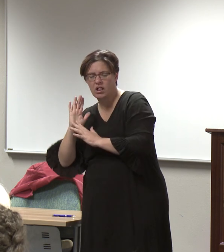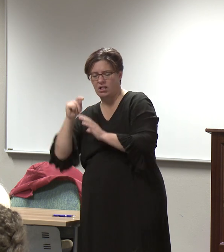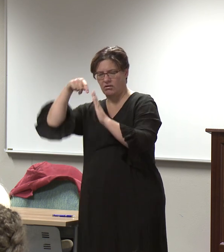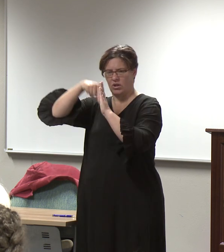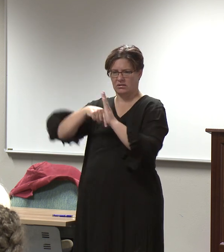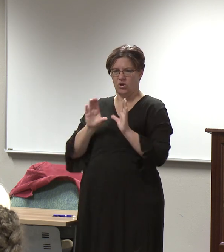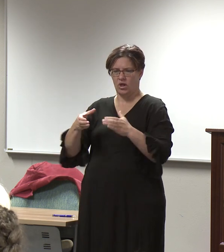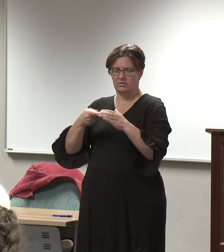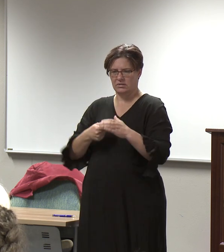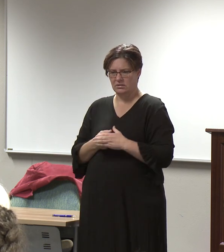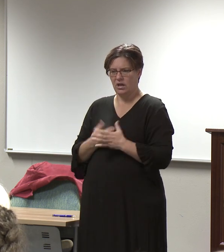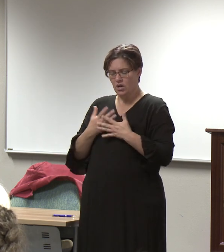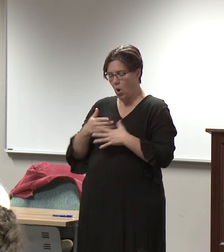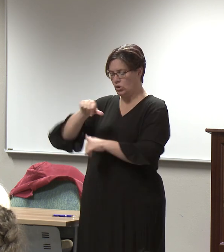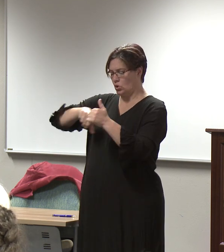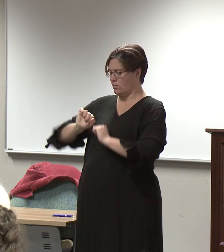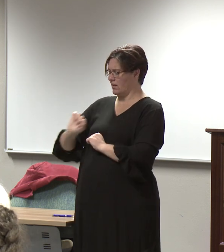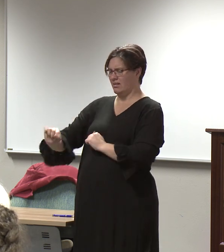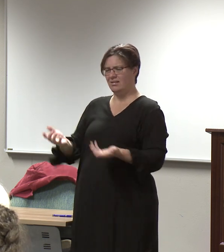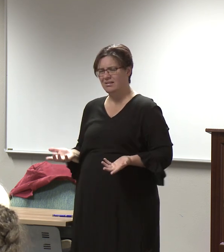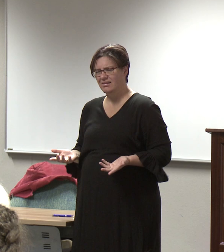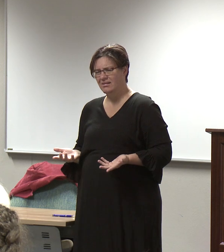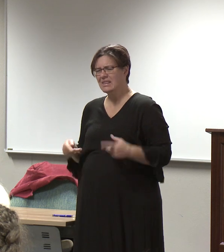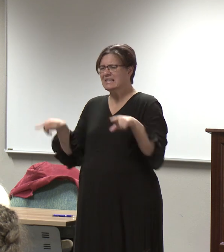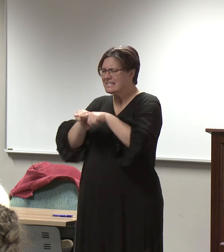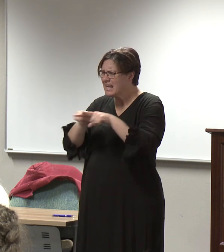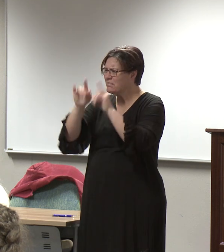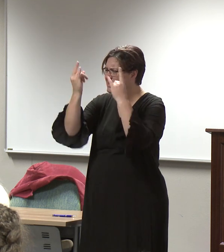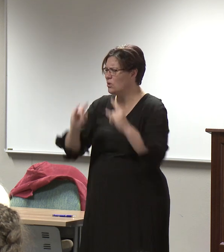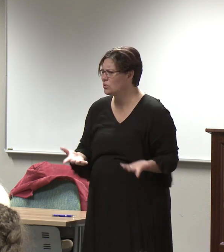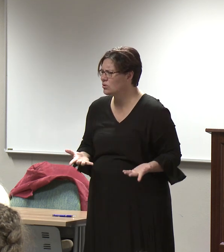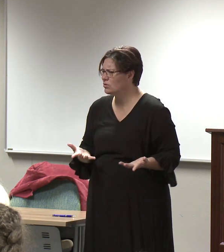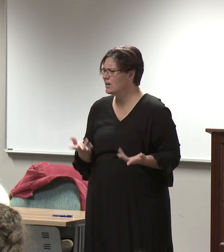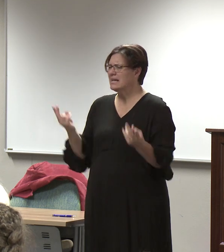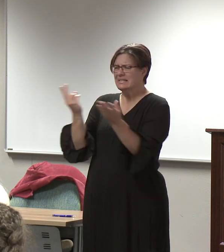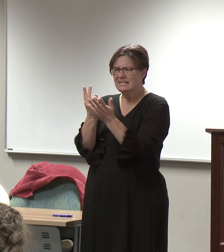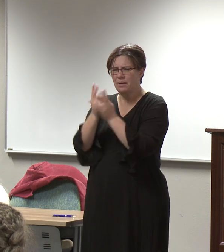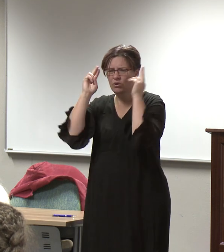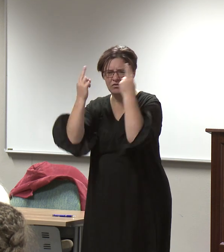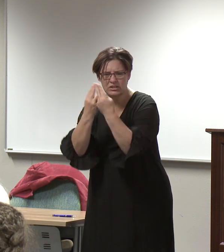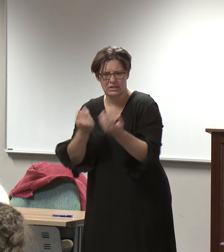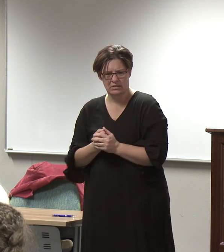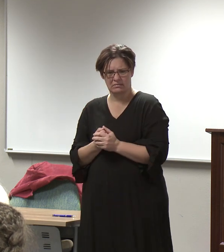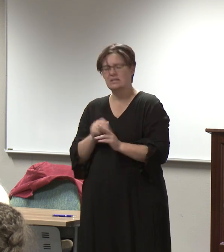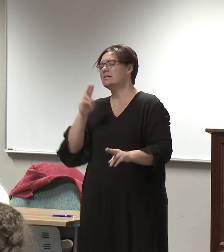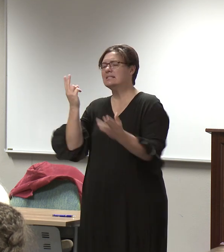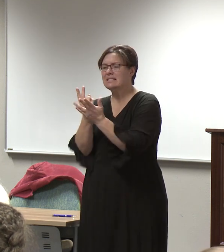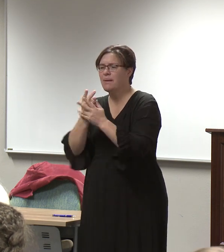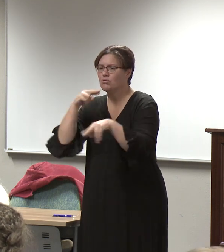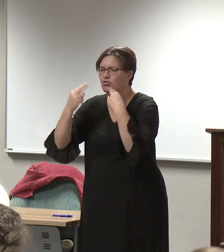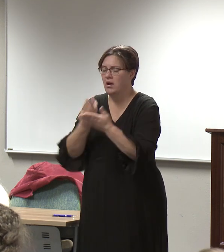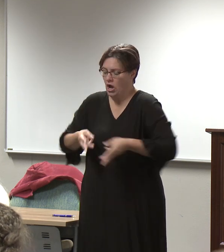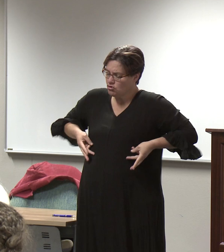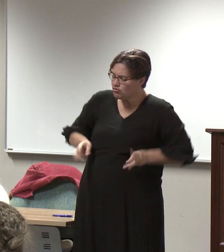colonialism. Now they are sociabilities. In the same city, in the same university, in the same restaurant, on the same